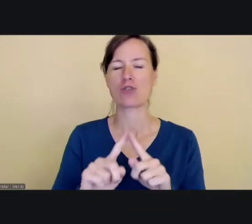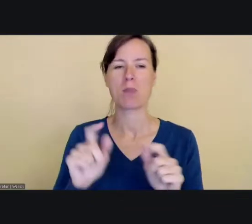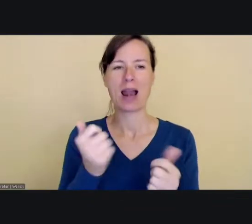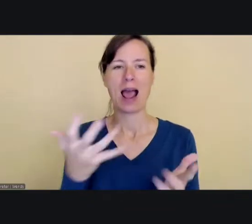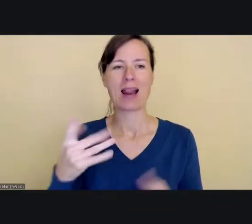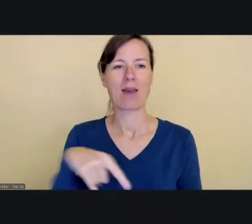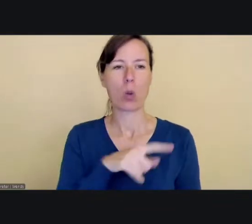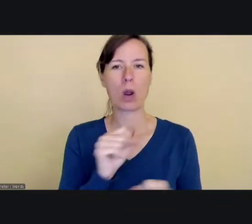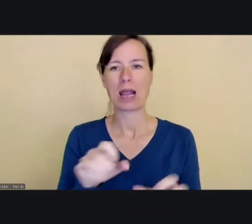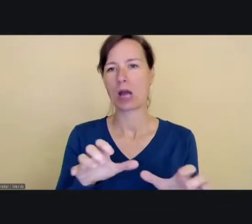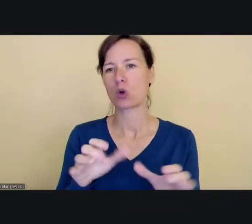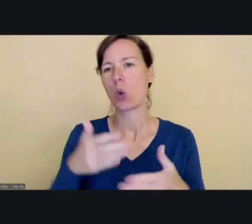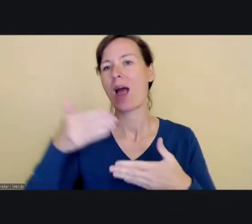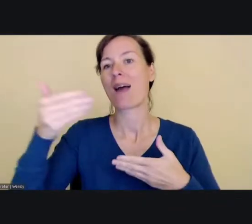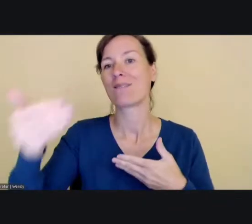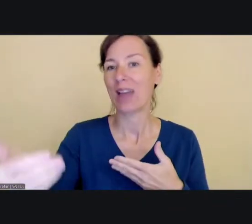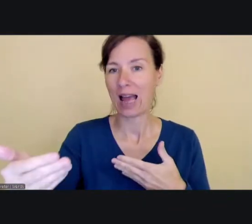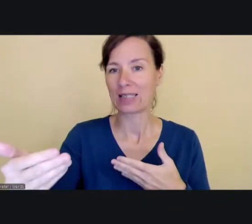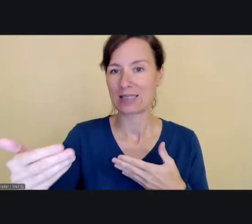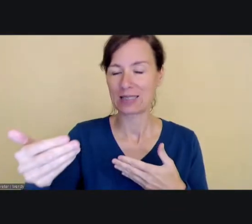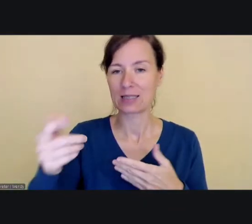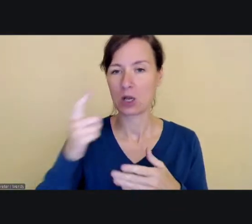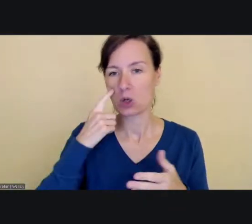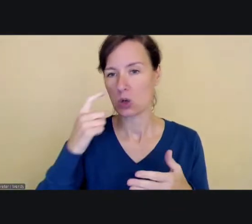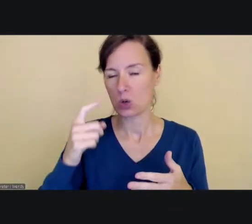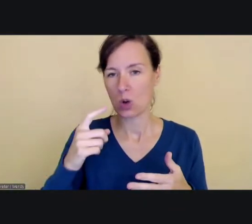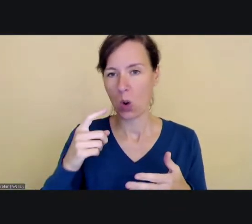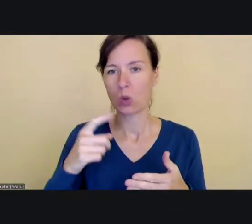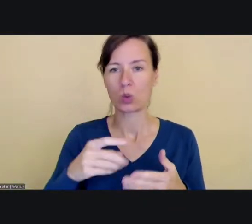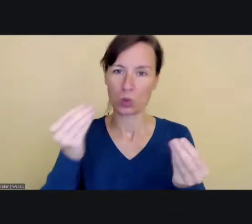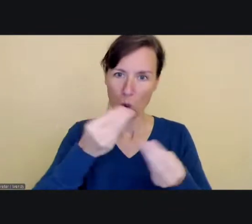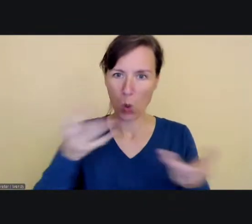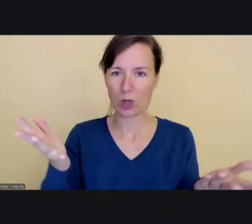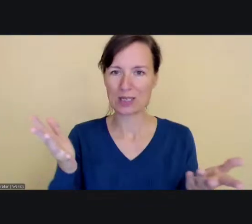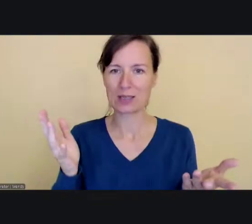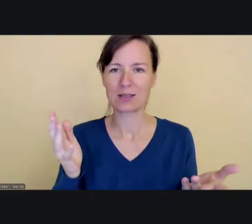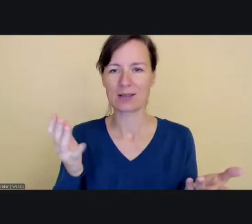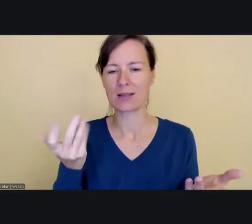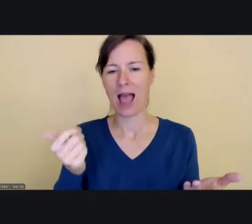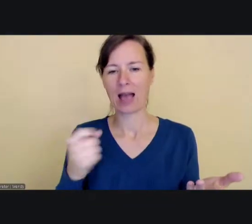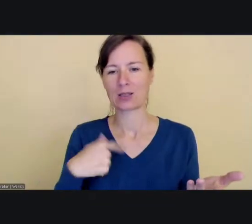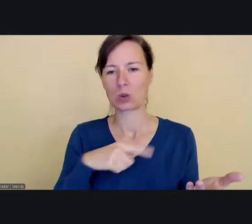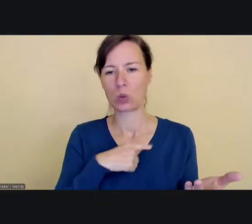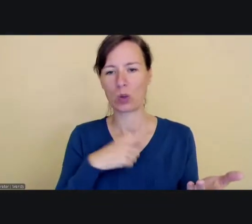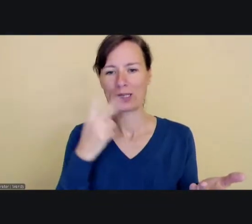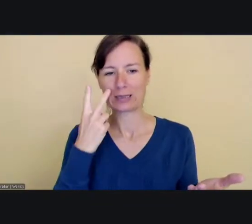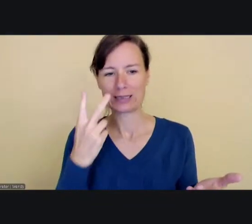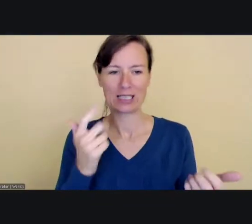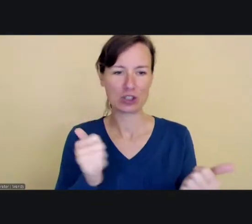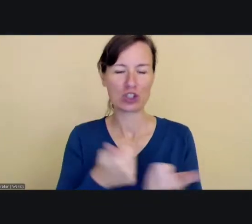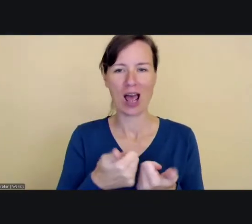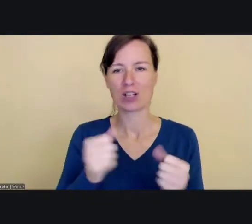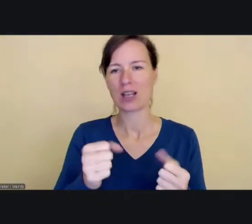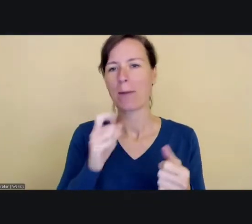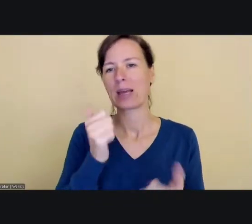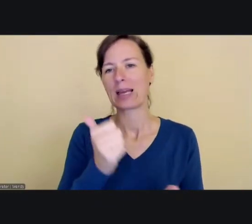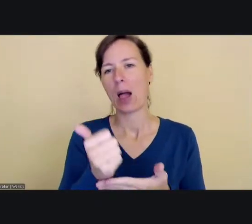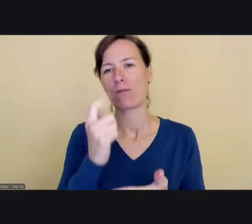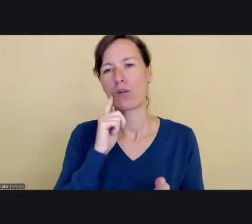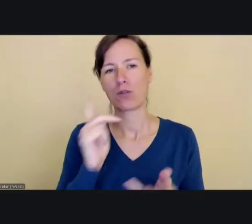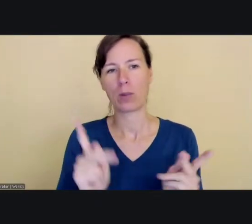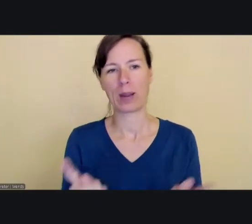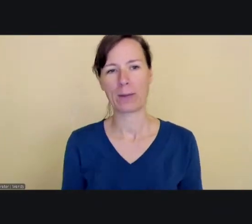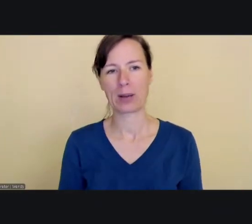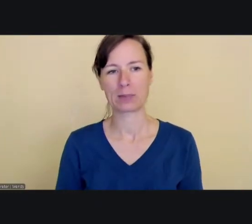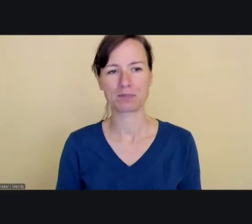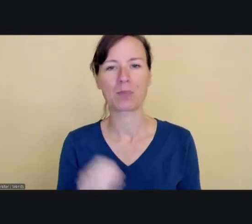advance notice for as, we're seeing whatever challenges we're seeing could be very helpful for people to know. Completely